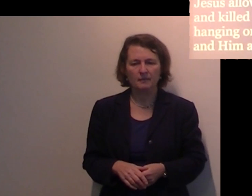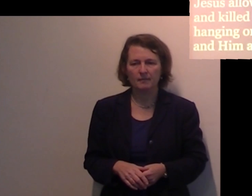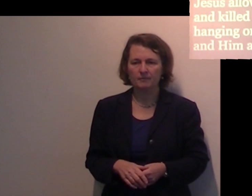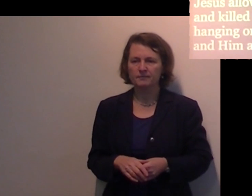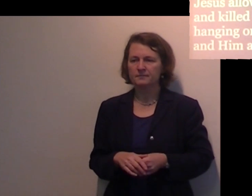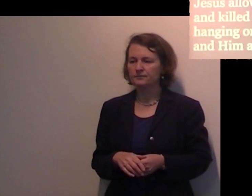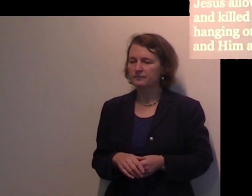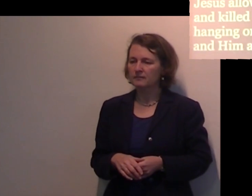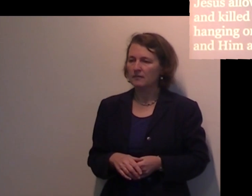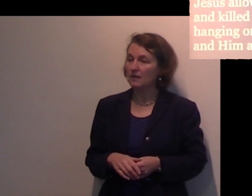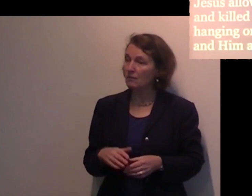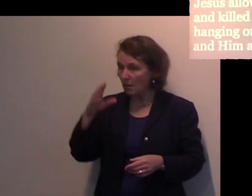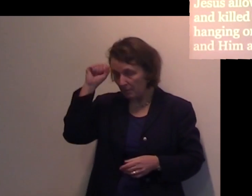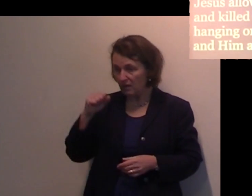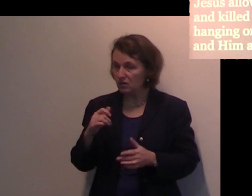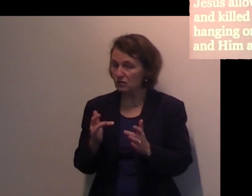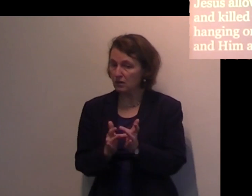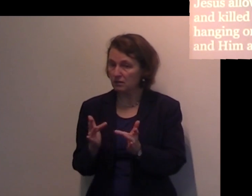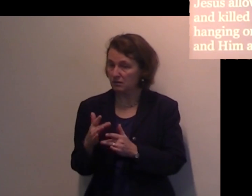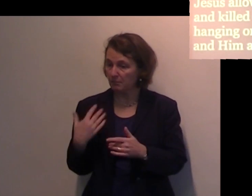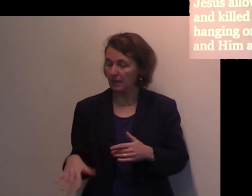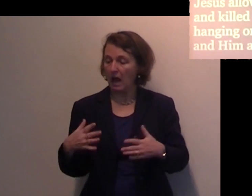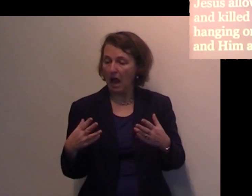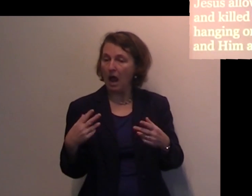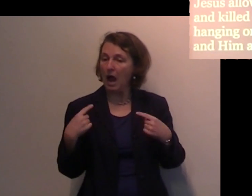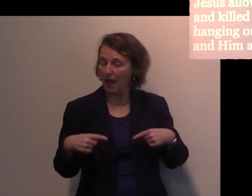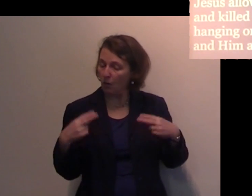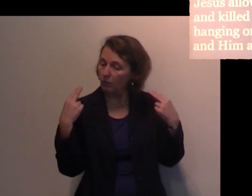Remember, Jesus allowed himself to be arrested and killed.